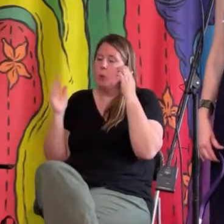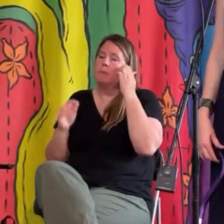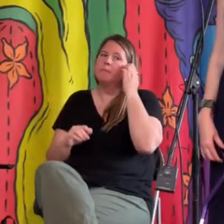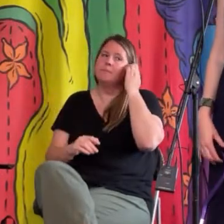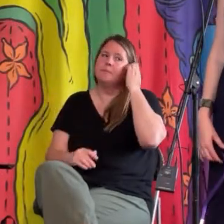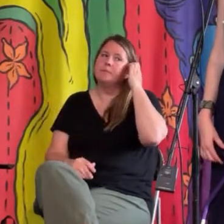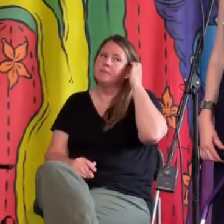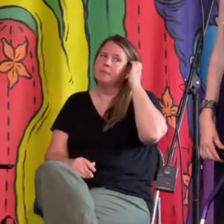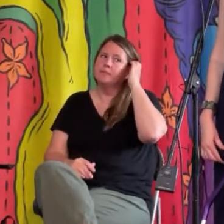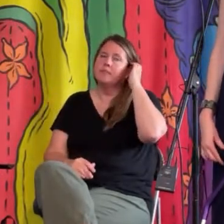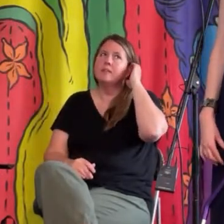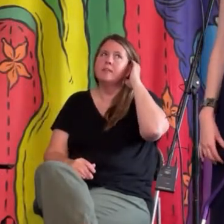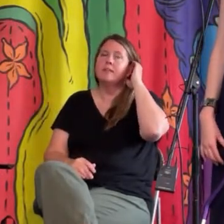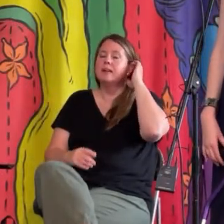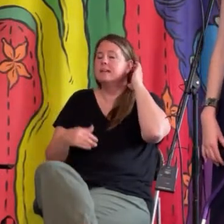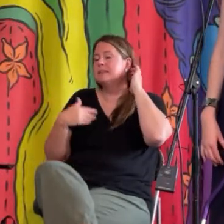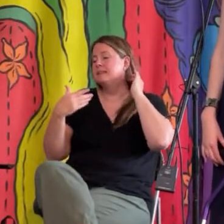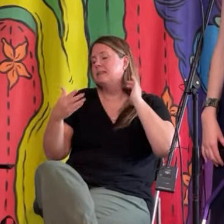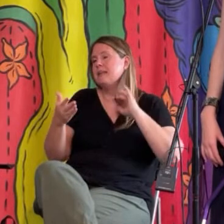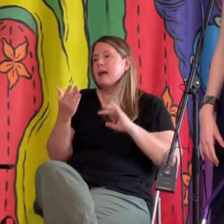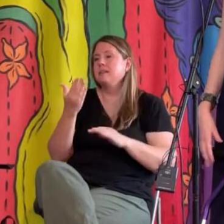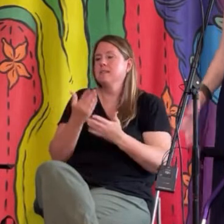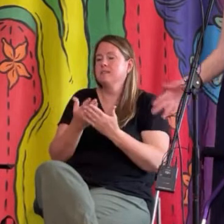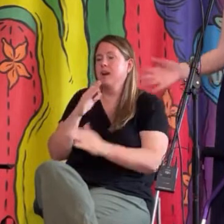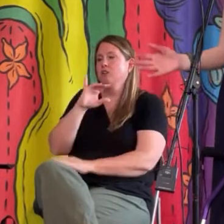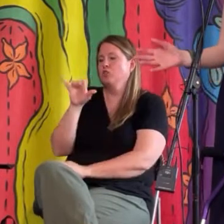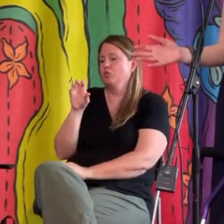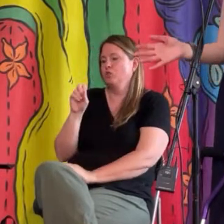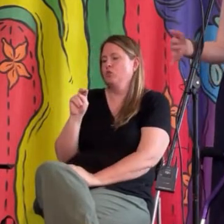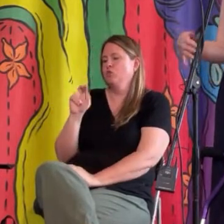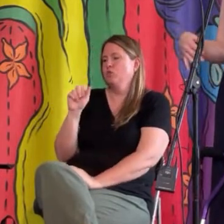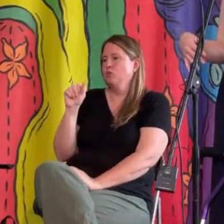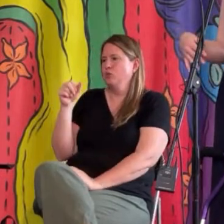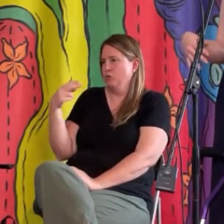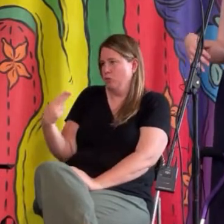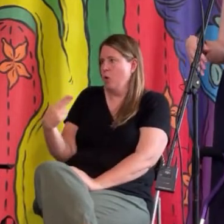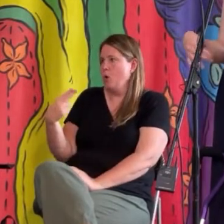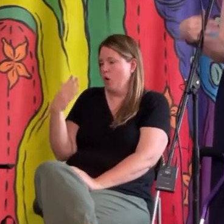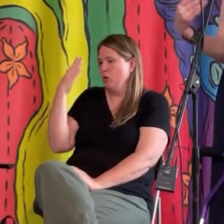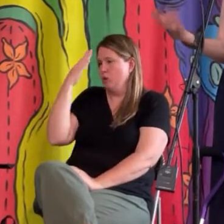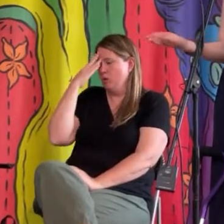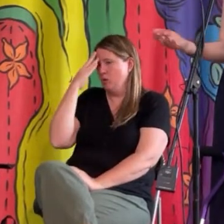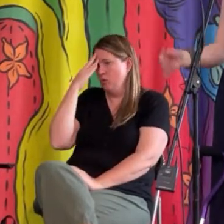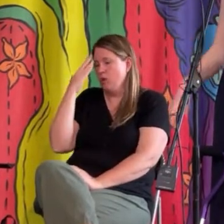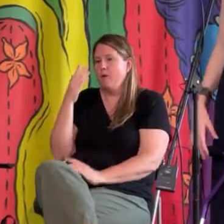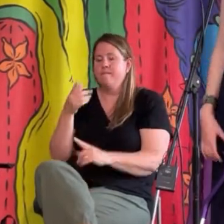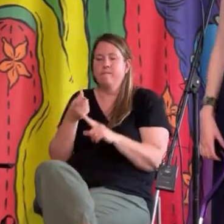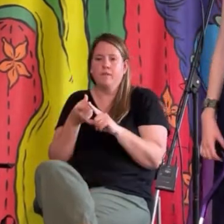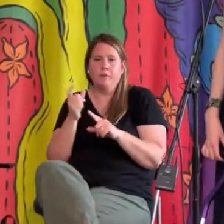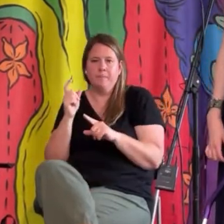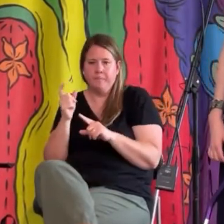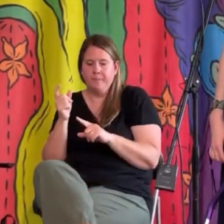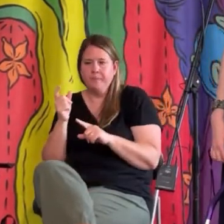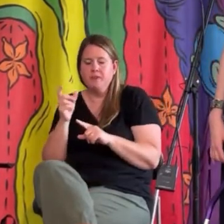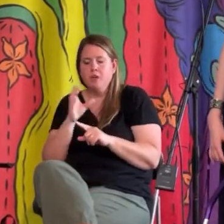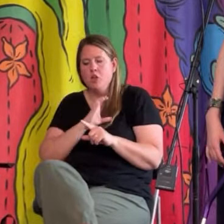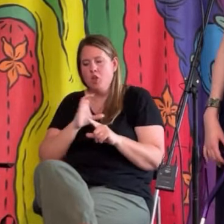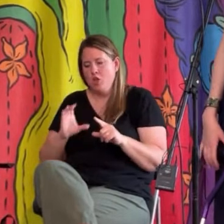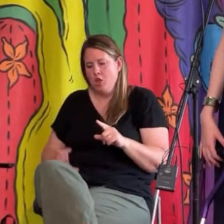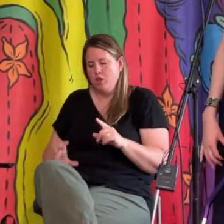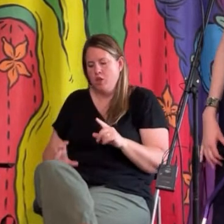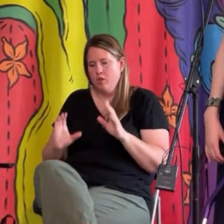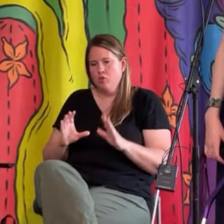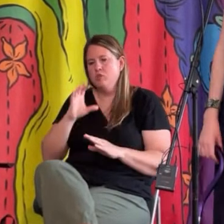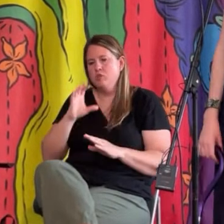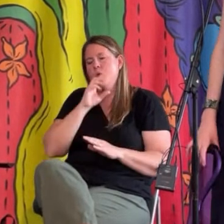Next fact, Jonah is a character from the Talmud or from the Christian Old Testament,